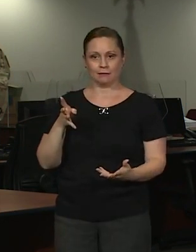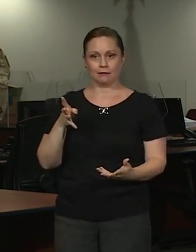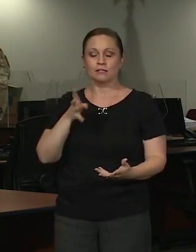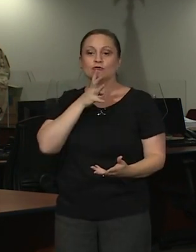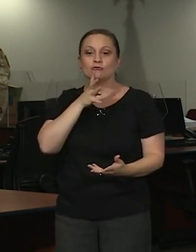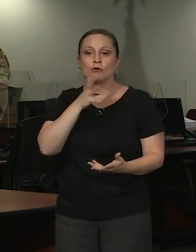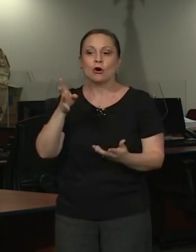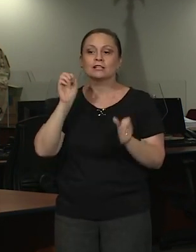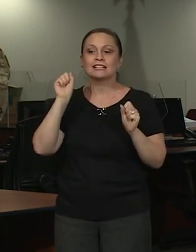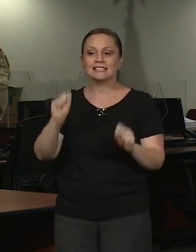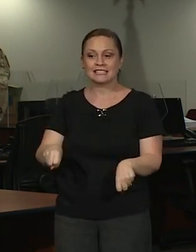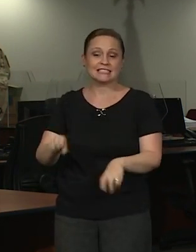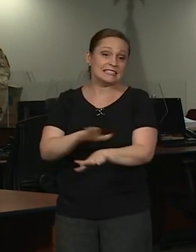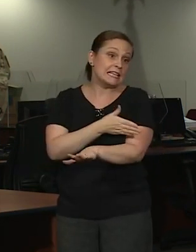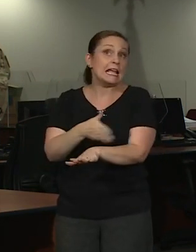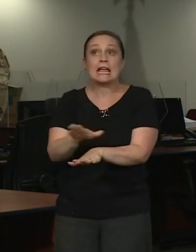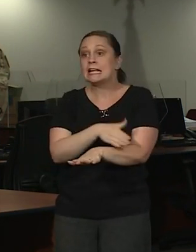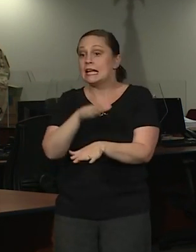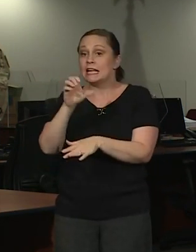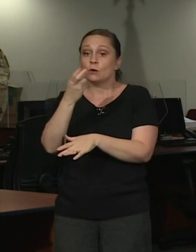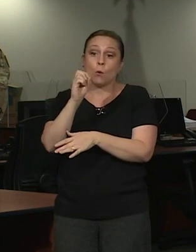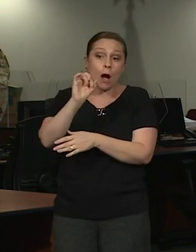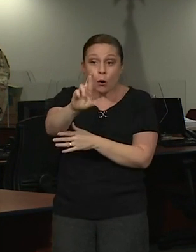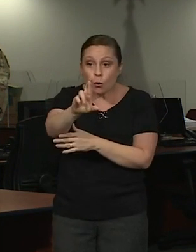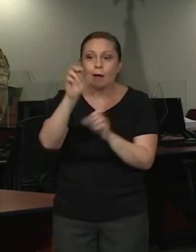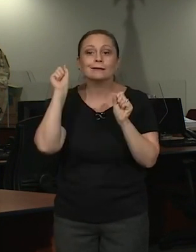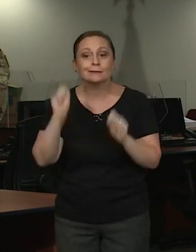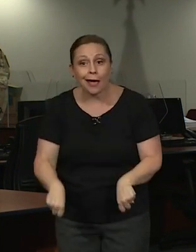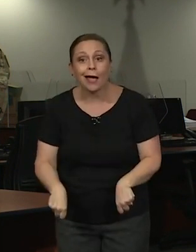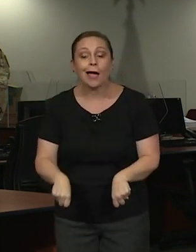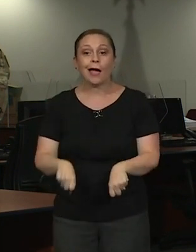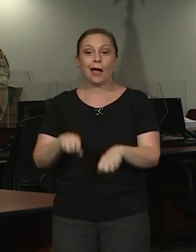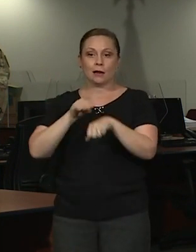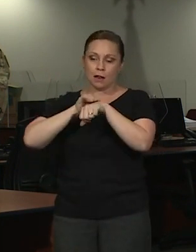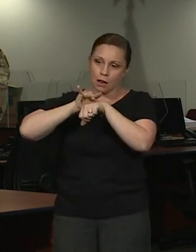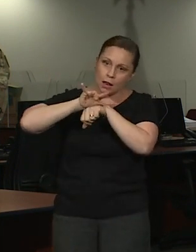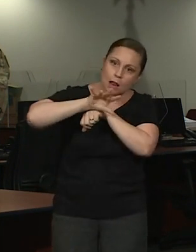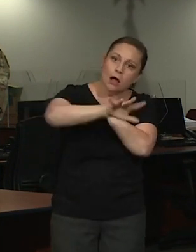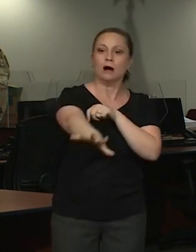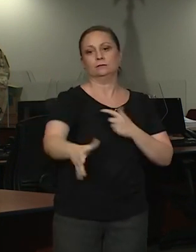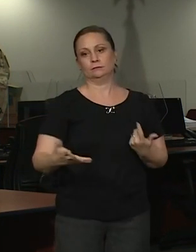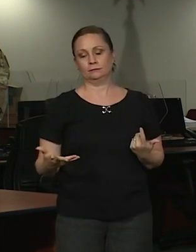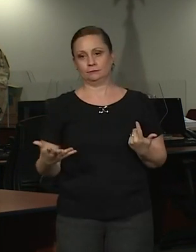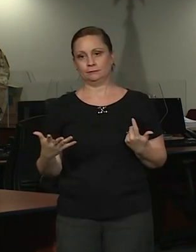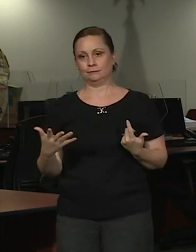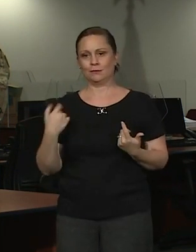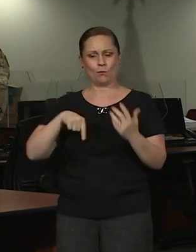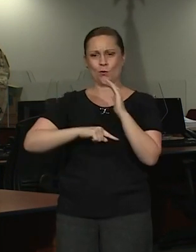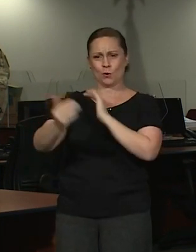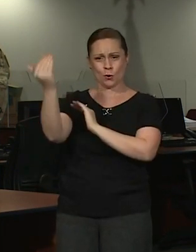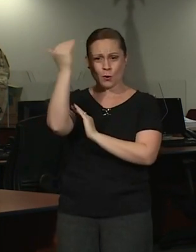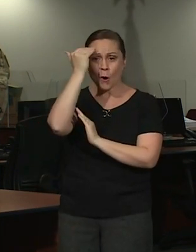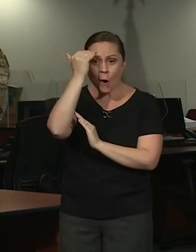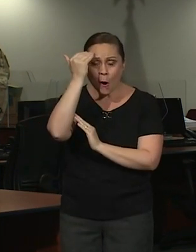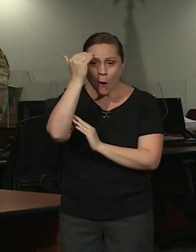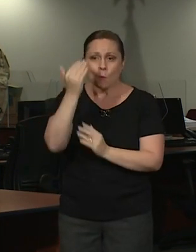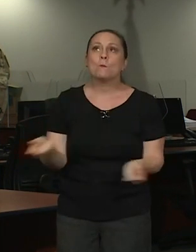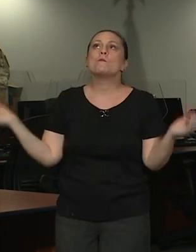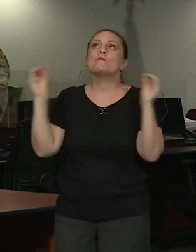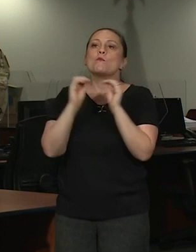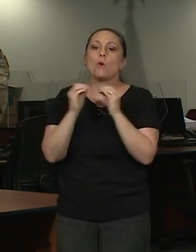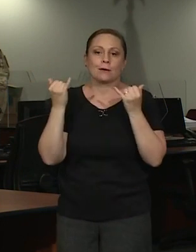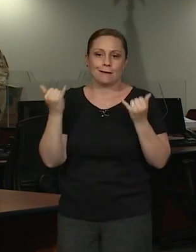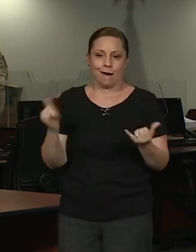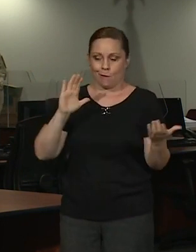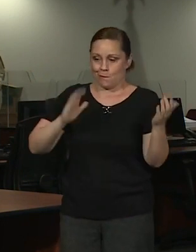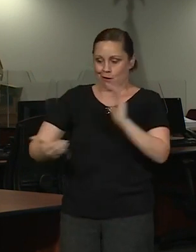in choir, singing in choirs. We know that is a fertile area for the spread. We know more now than